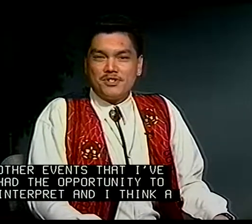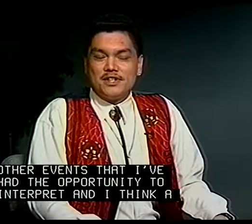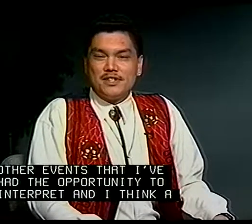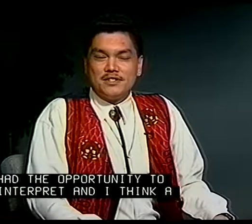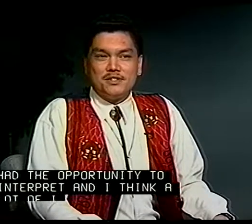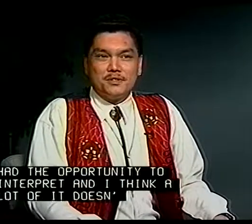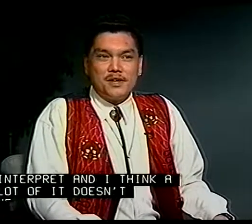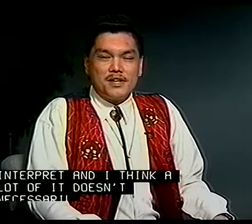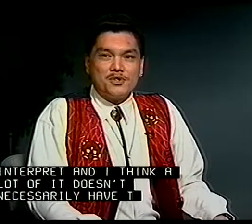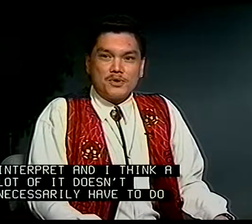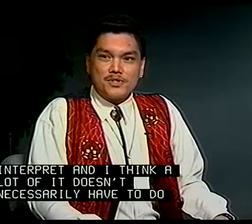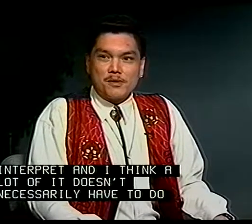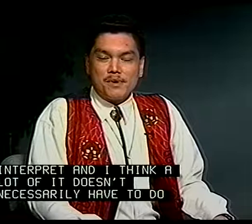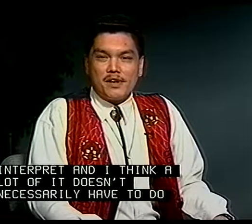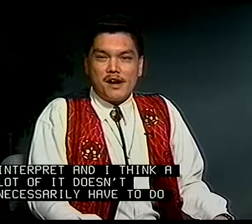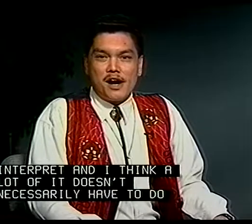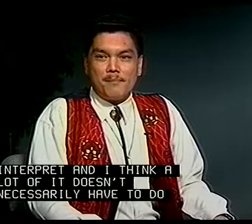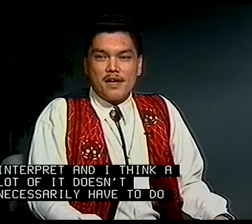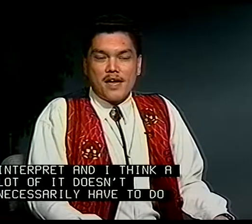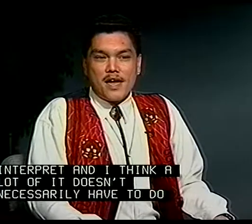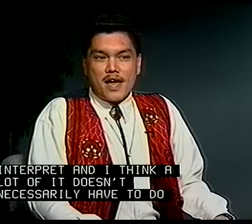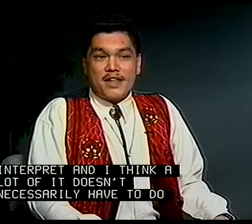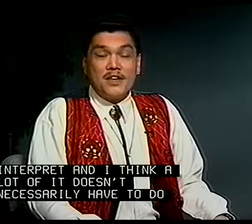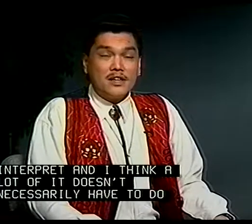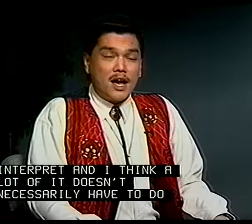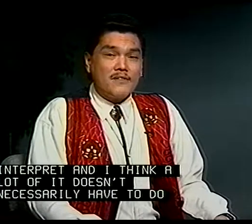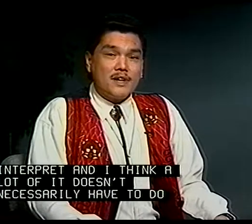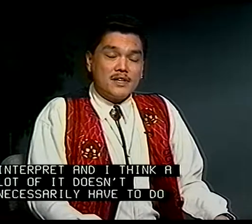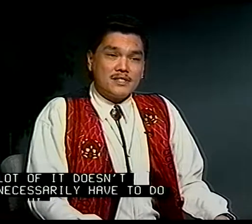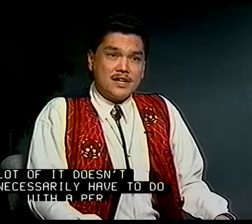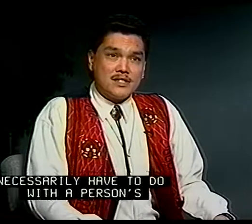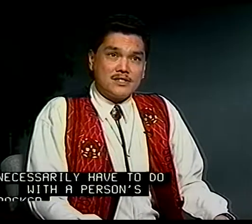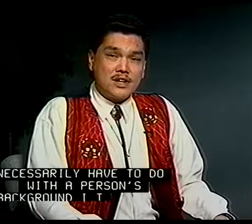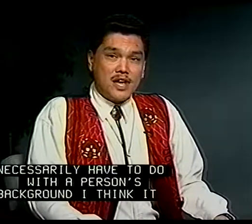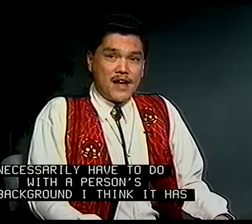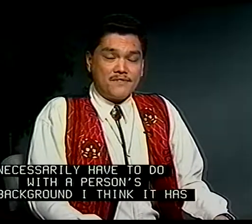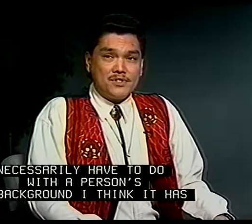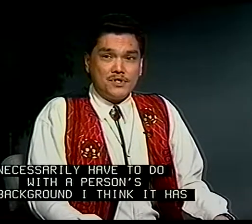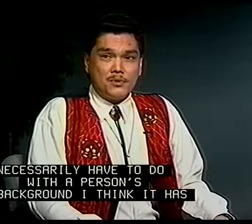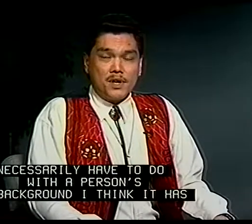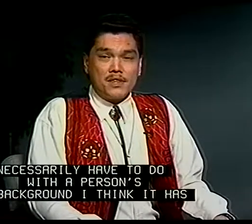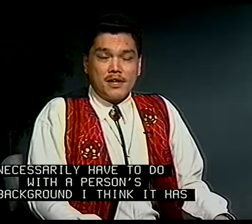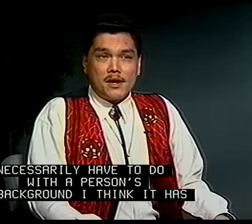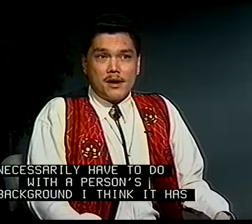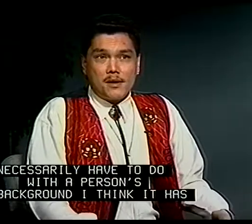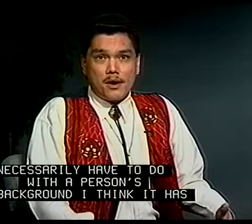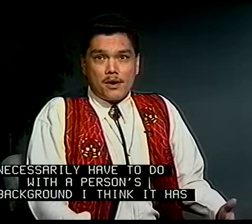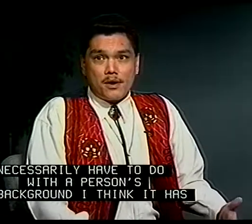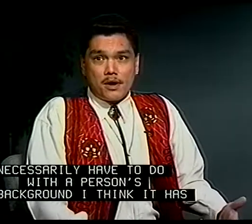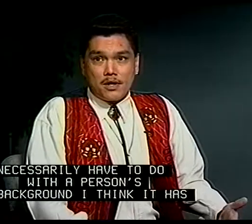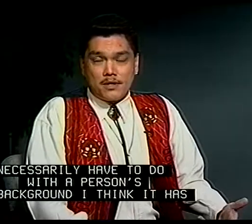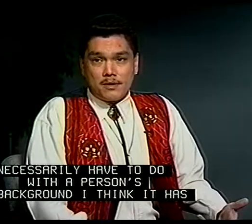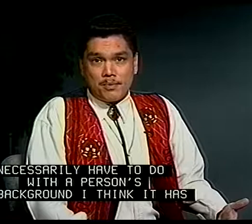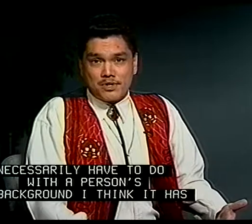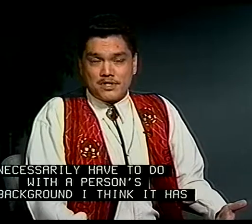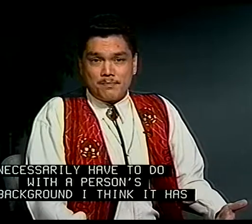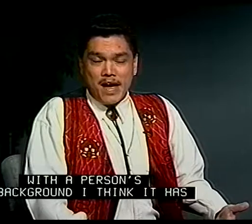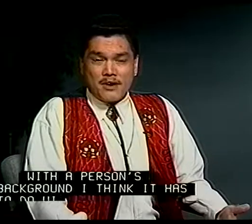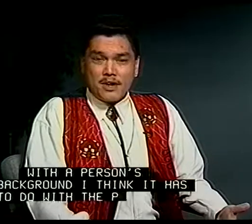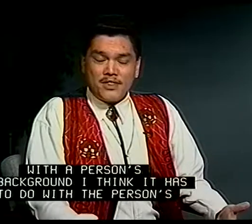opportunity to interpret. And I think a lot of it doesn't necessarily have to do with the person's background. I think